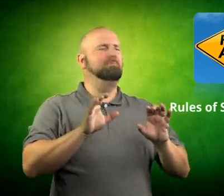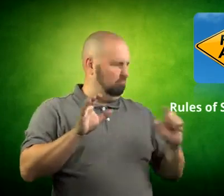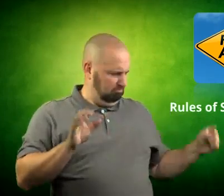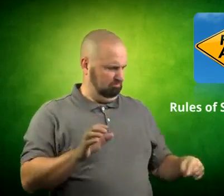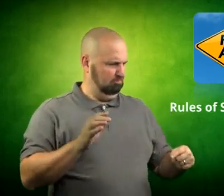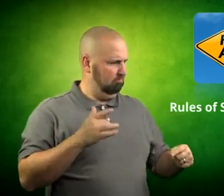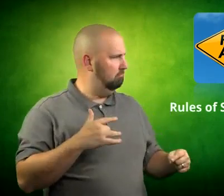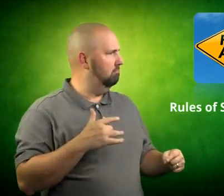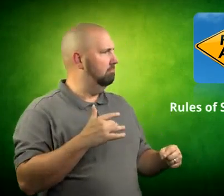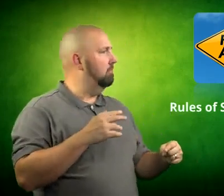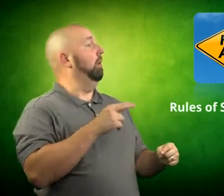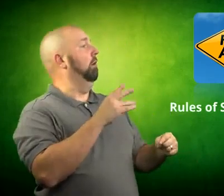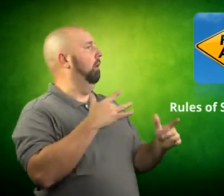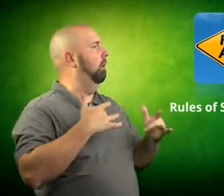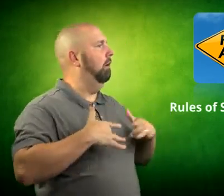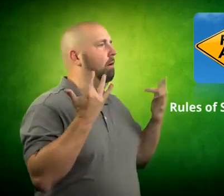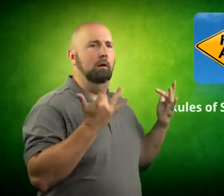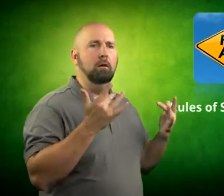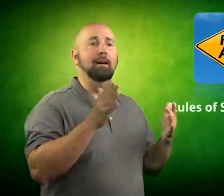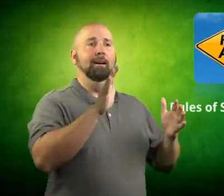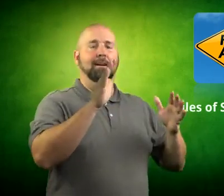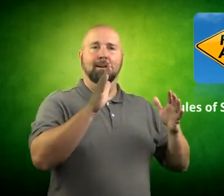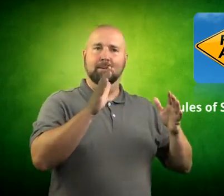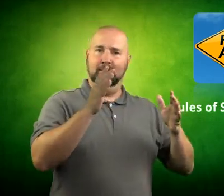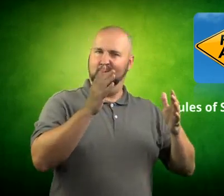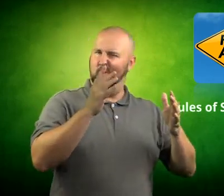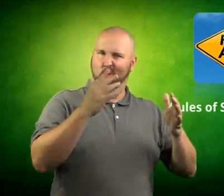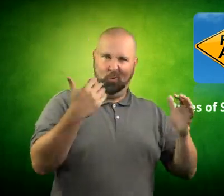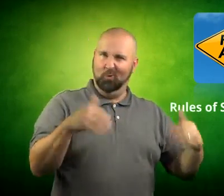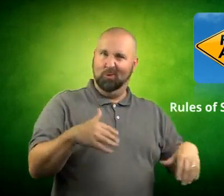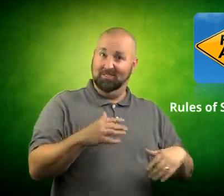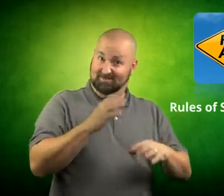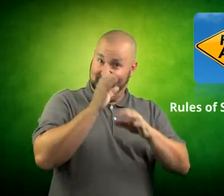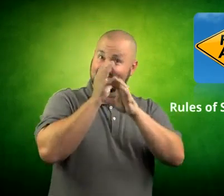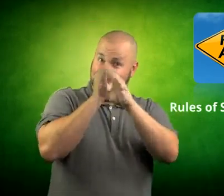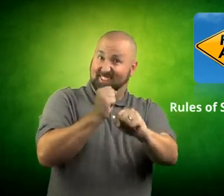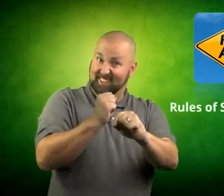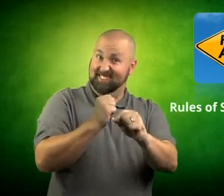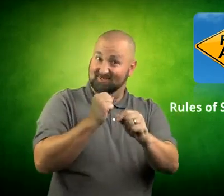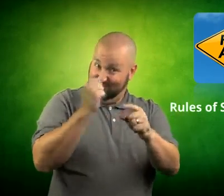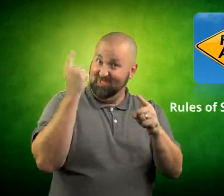You may throw a piece of paper at the floor near them and get their attention that way.